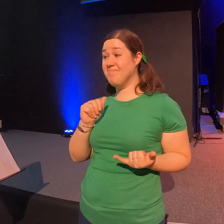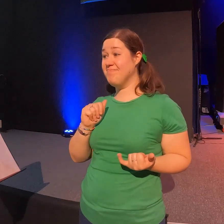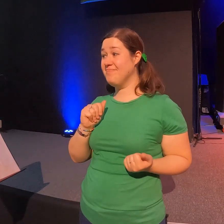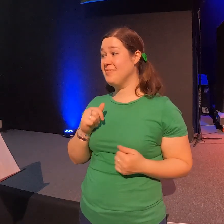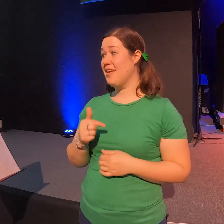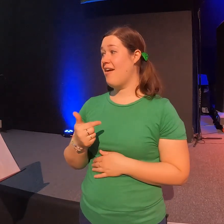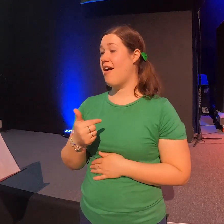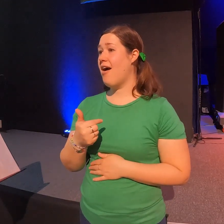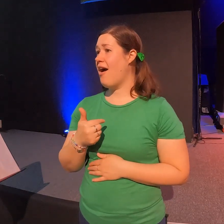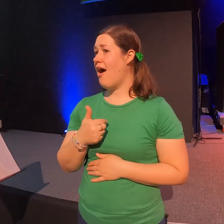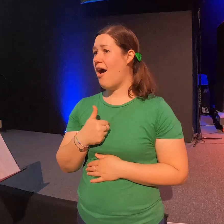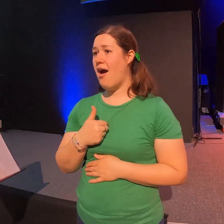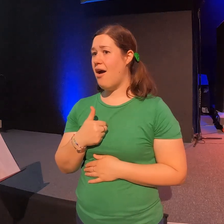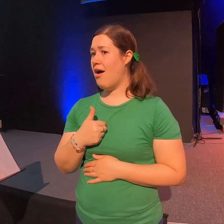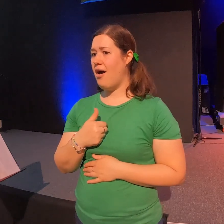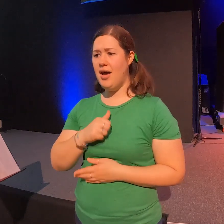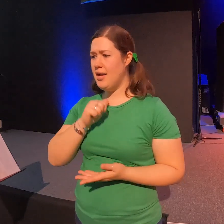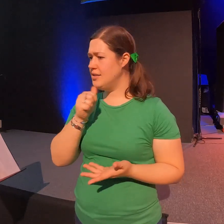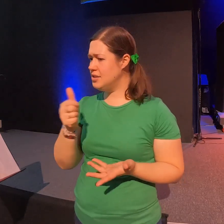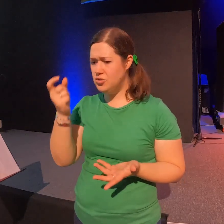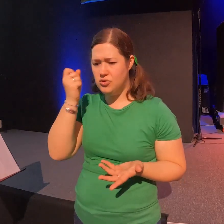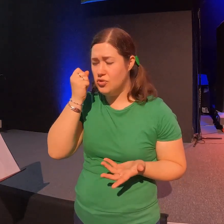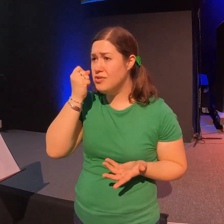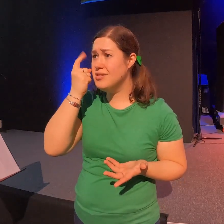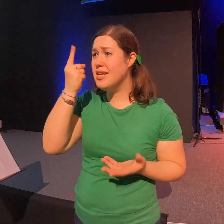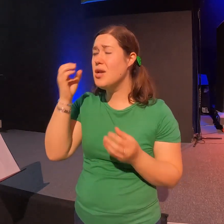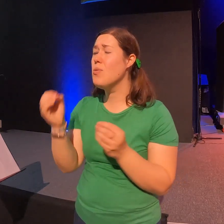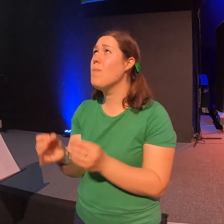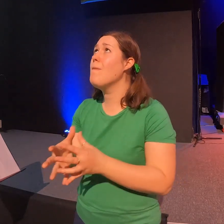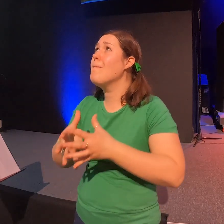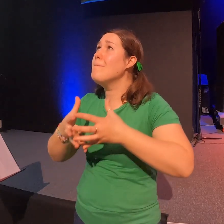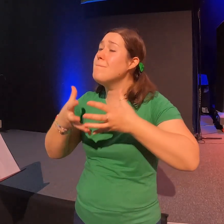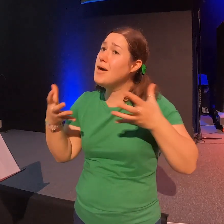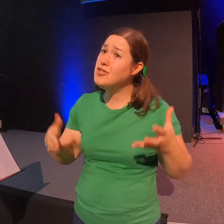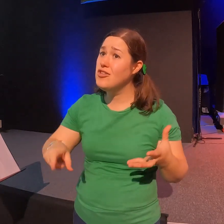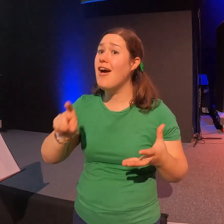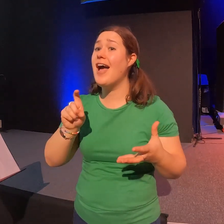I did not realize how much I need those people.